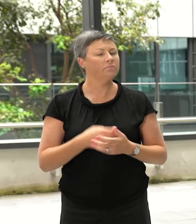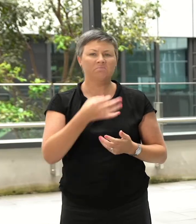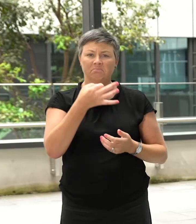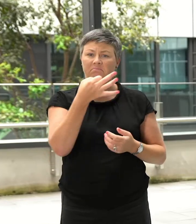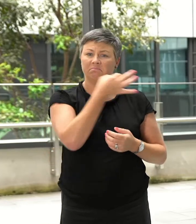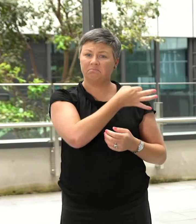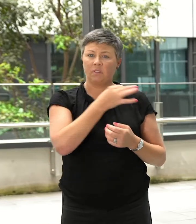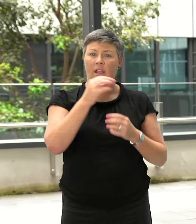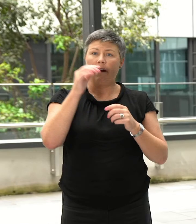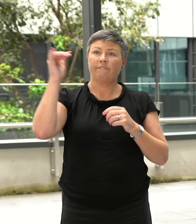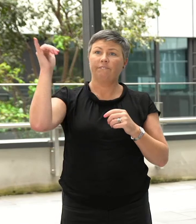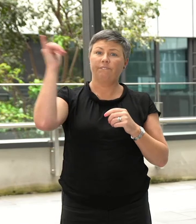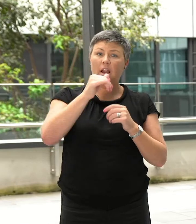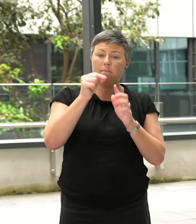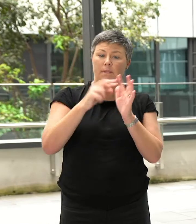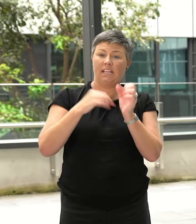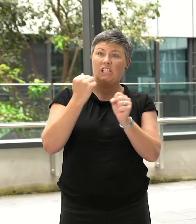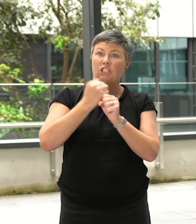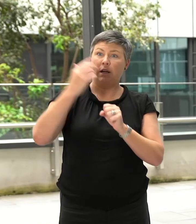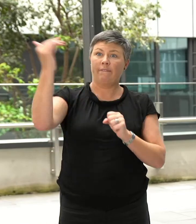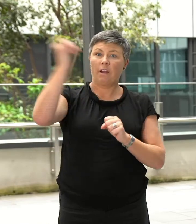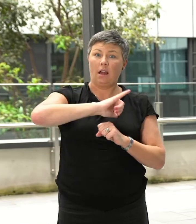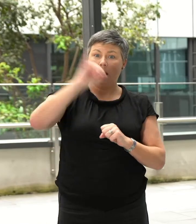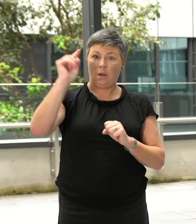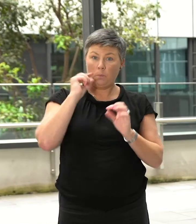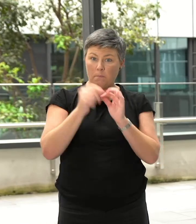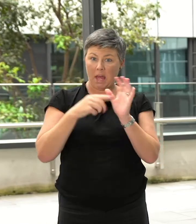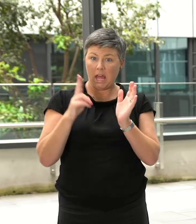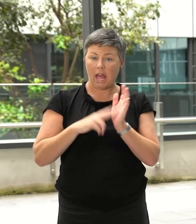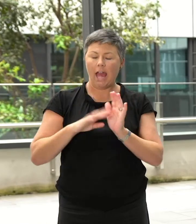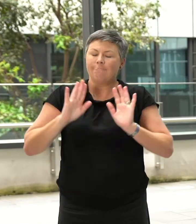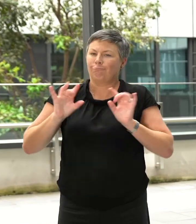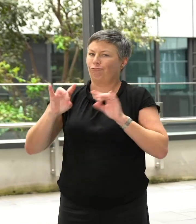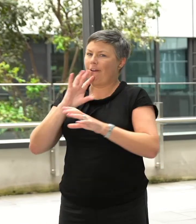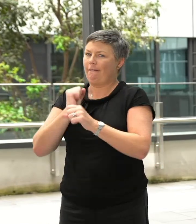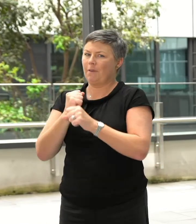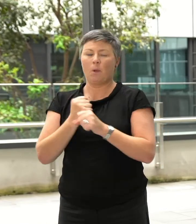Look, that's a matter for the Commonwealth at this stage. All right, thanks everyone.